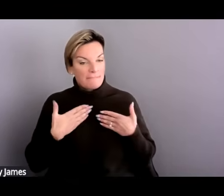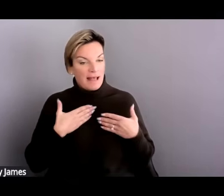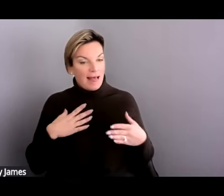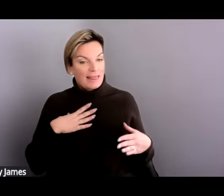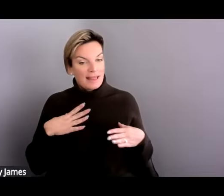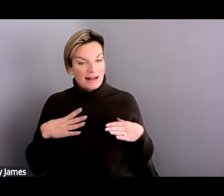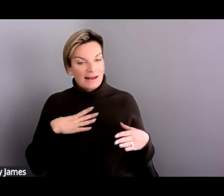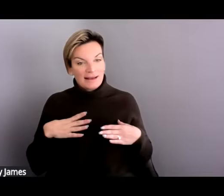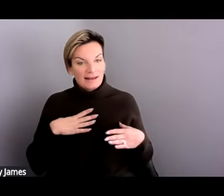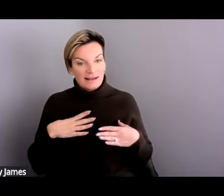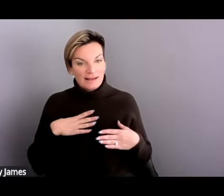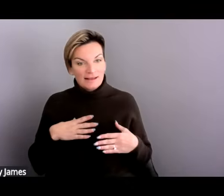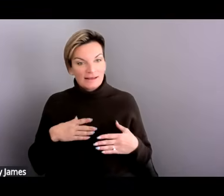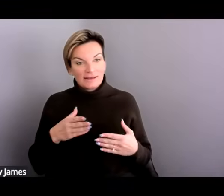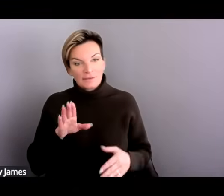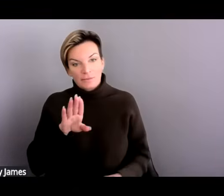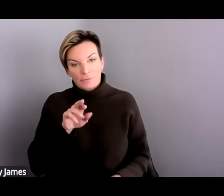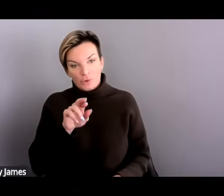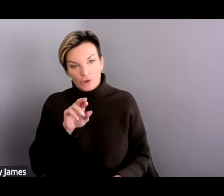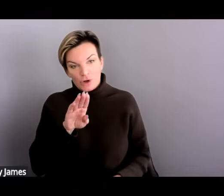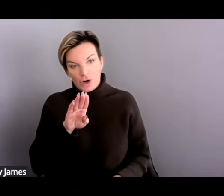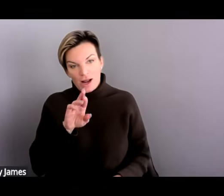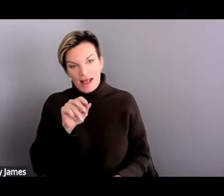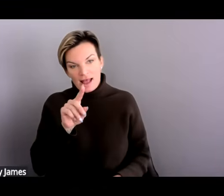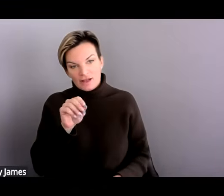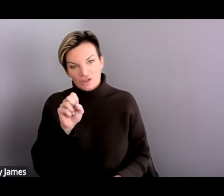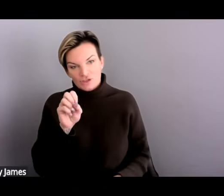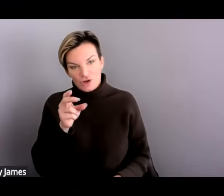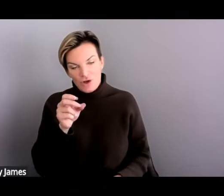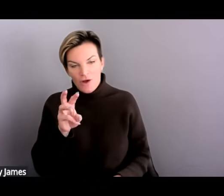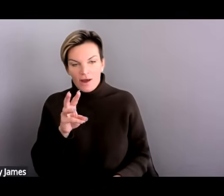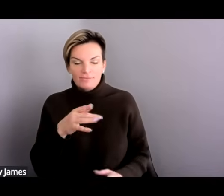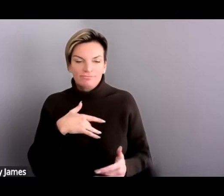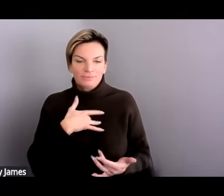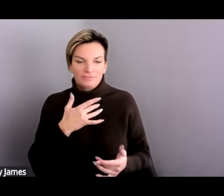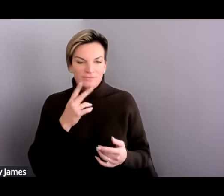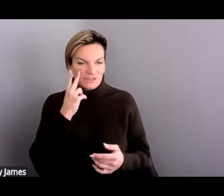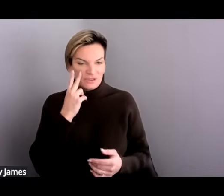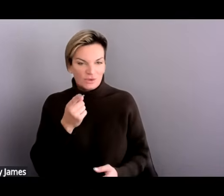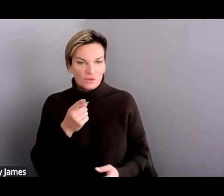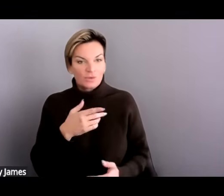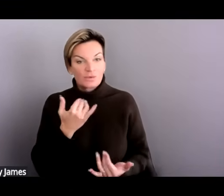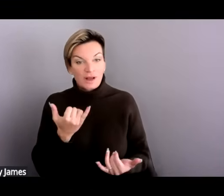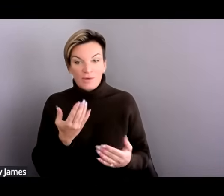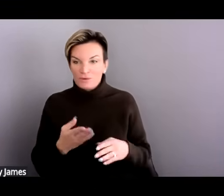that are here. Ms. Bradshaw, it's outstanding to see you. And with that, we're adjourned.